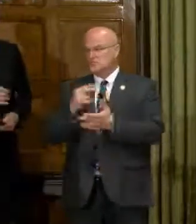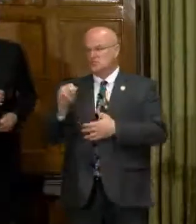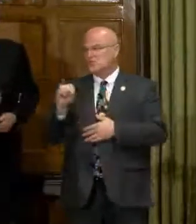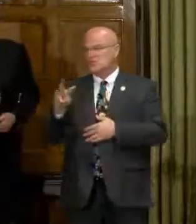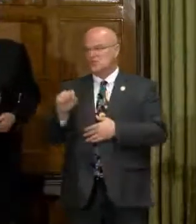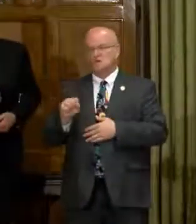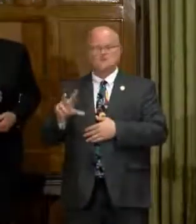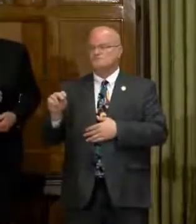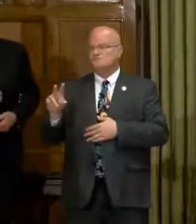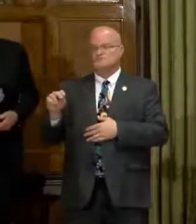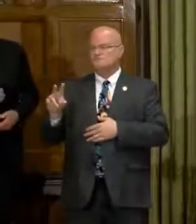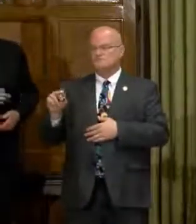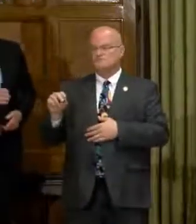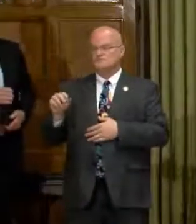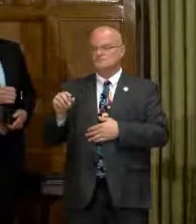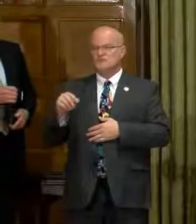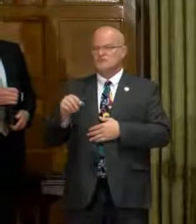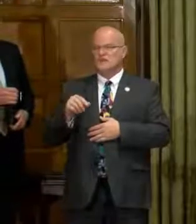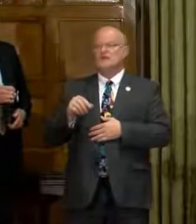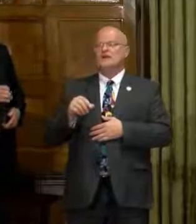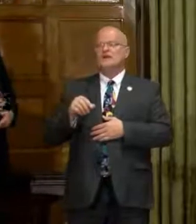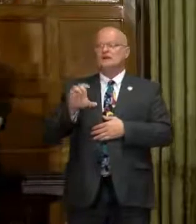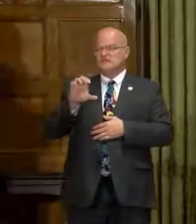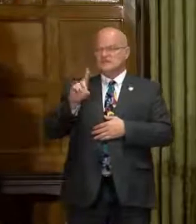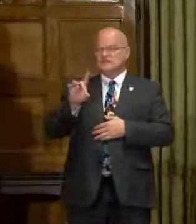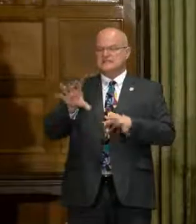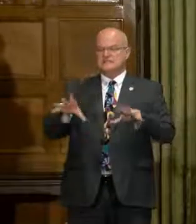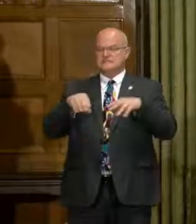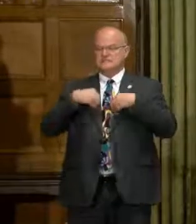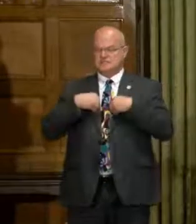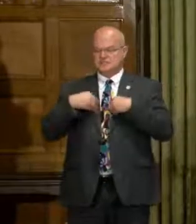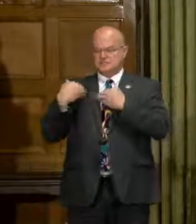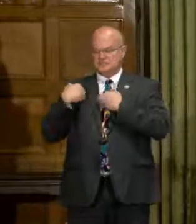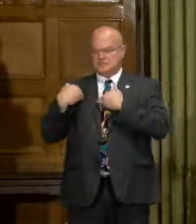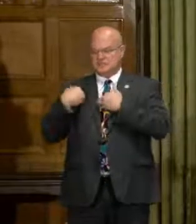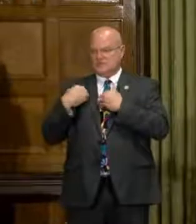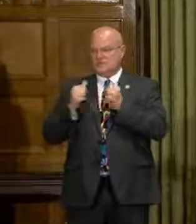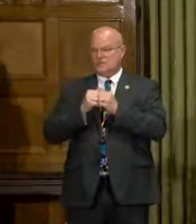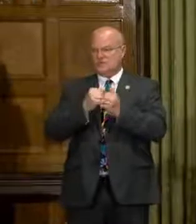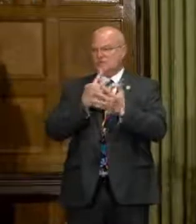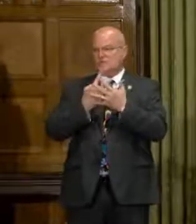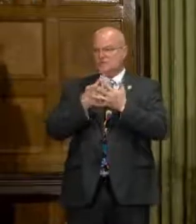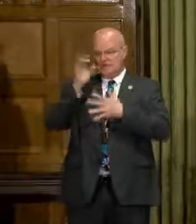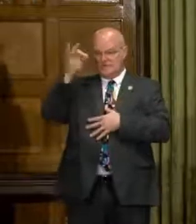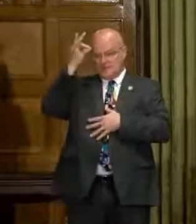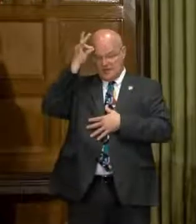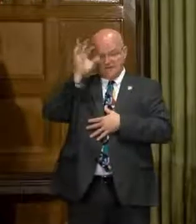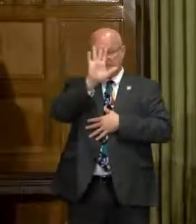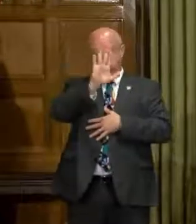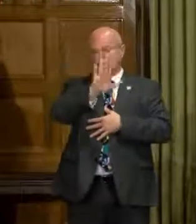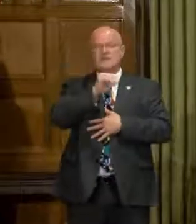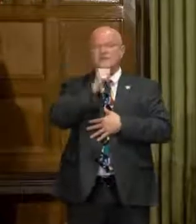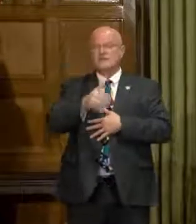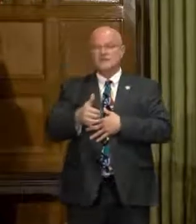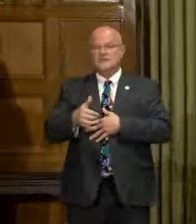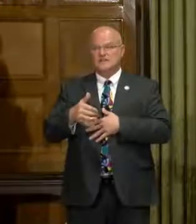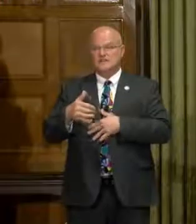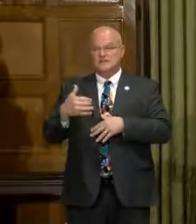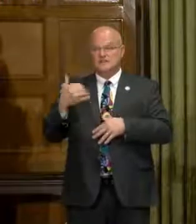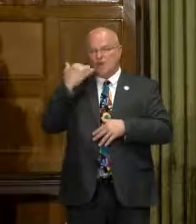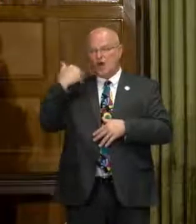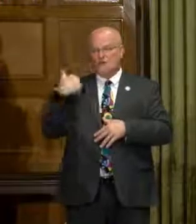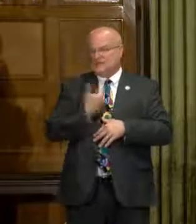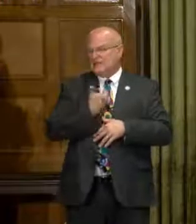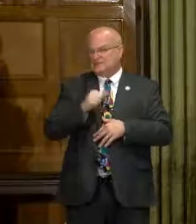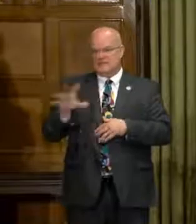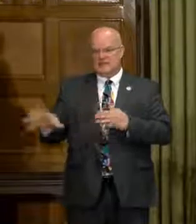news there, that they have taken responsibility for it with the Bureau of Prisons, And so they haven't called on us for